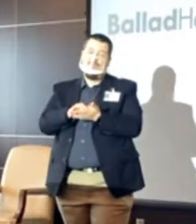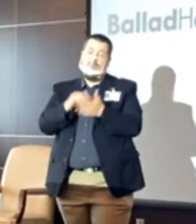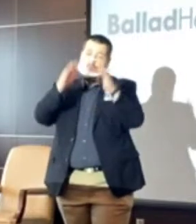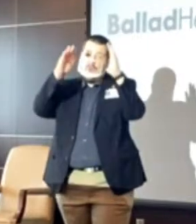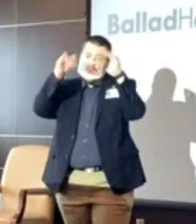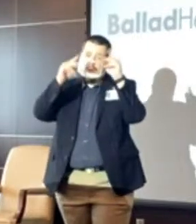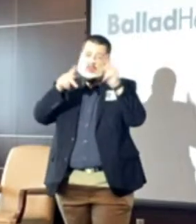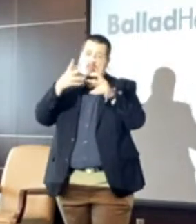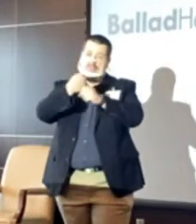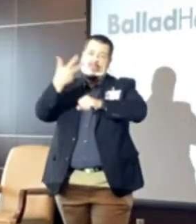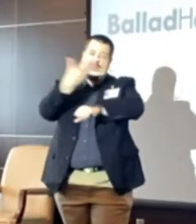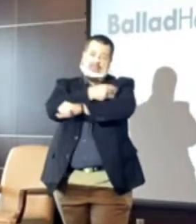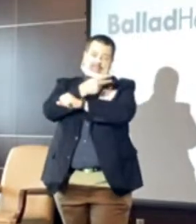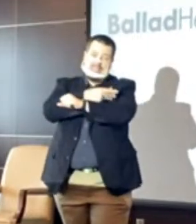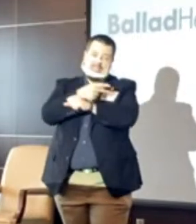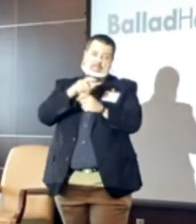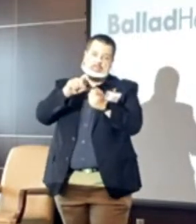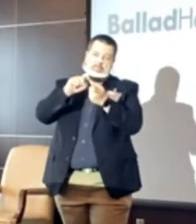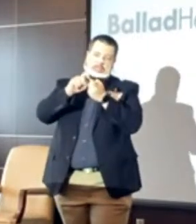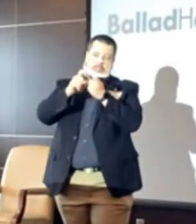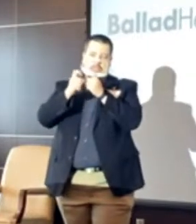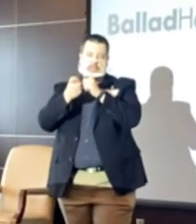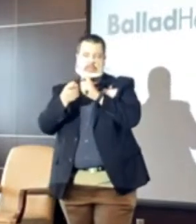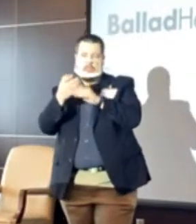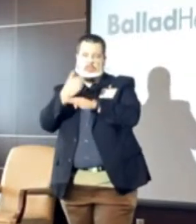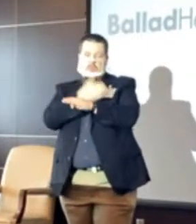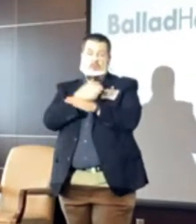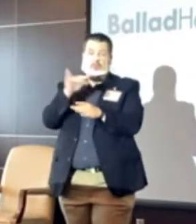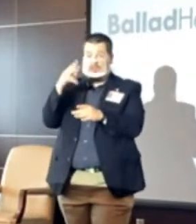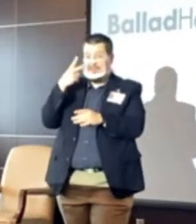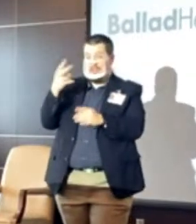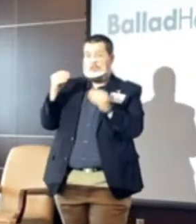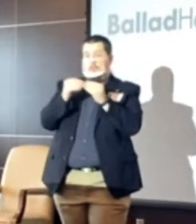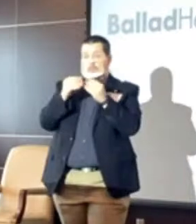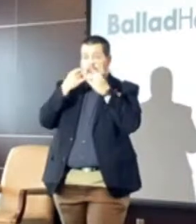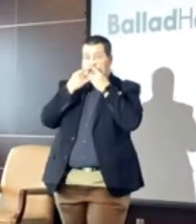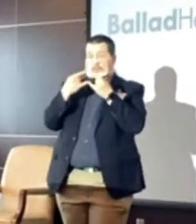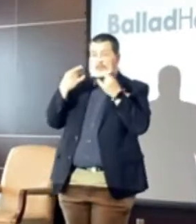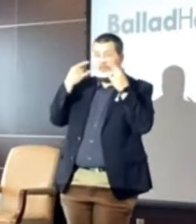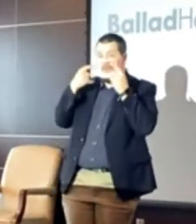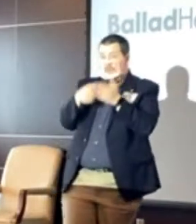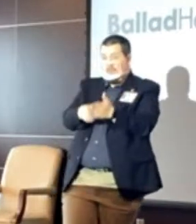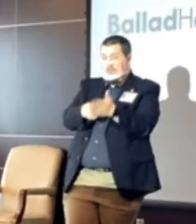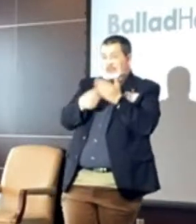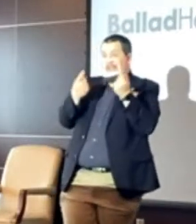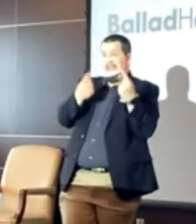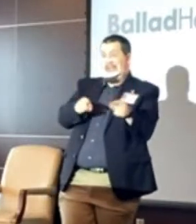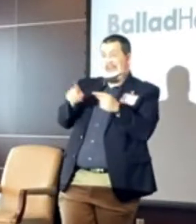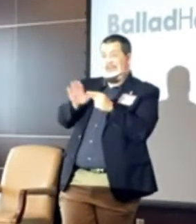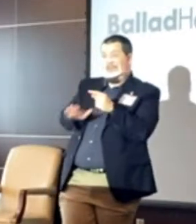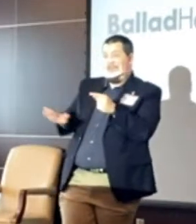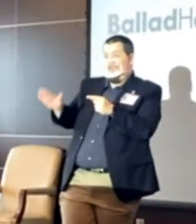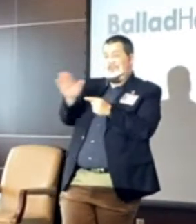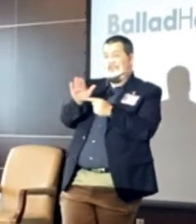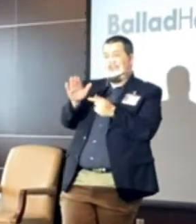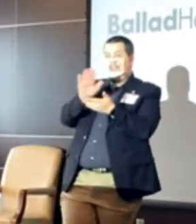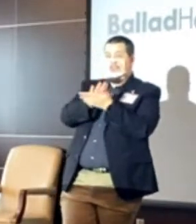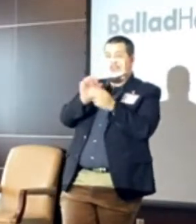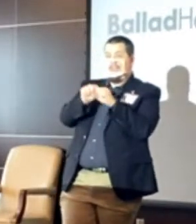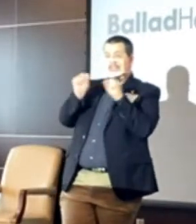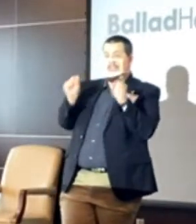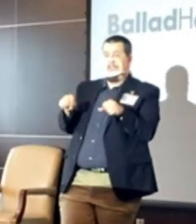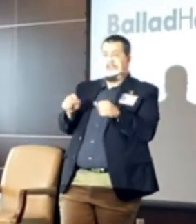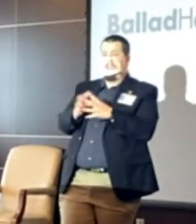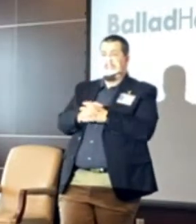get the vaccine and start to turn this around. We're also, I think we're seeing more mask requirements happening across the region and school